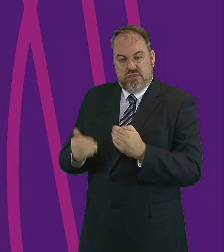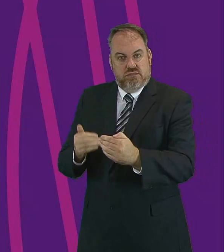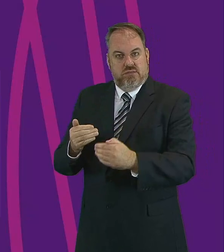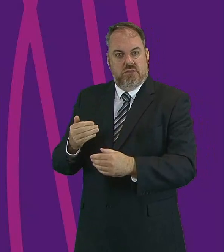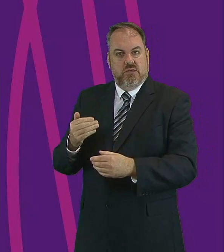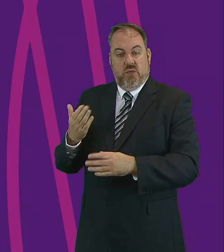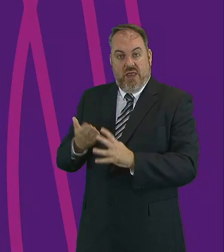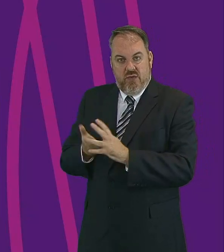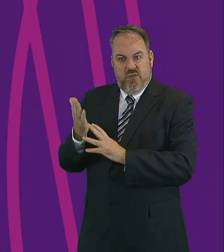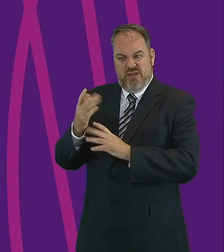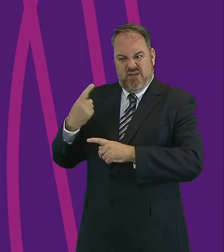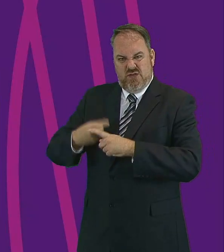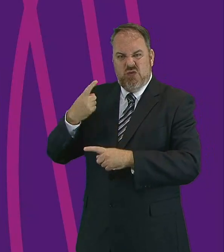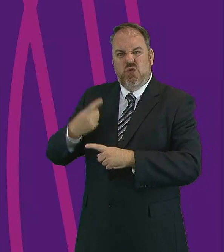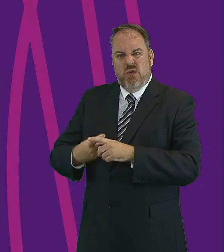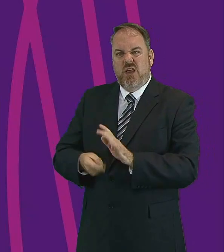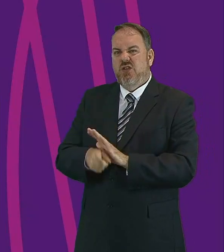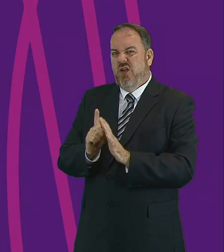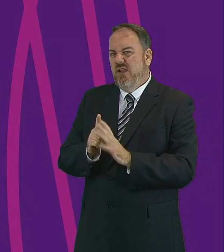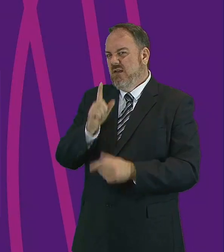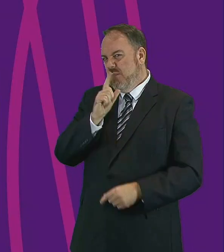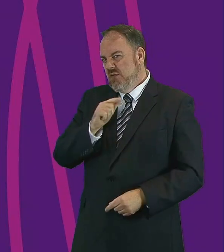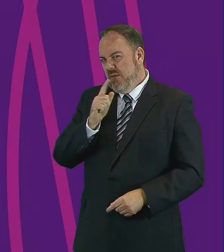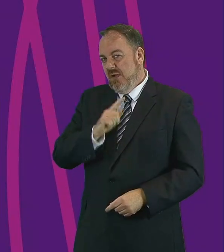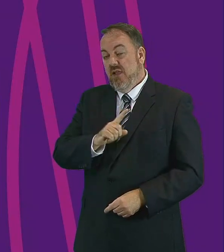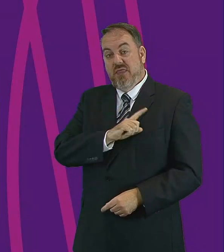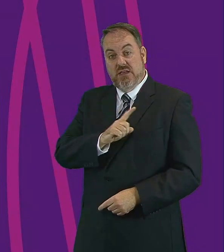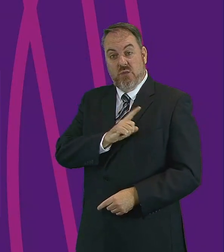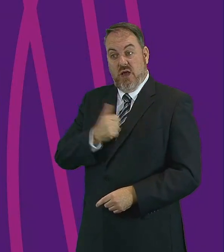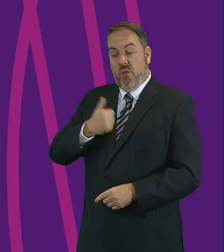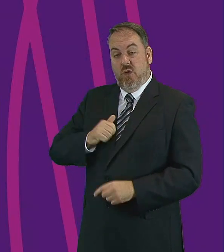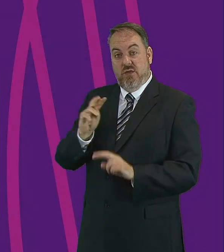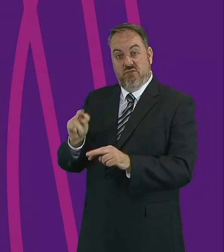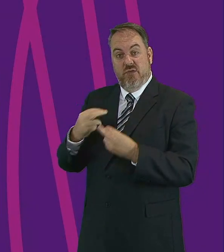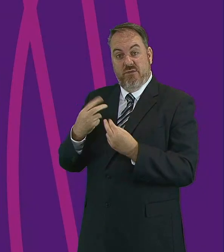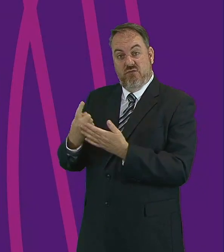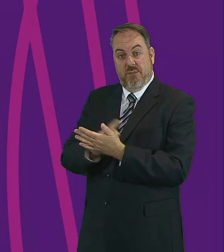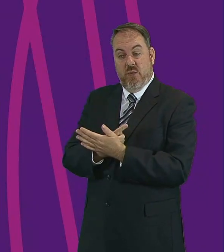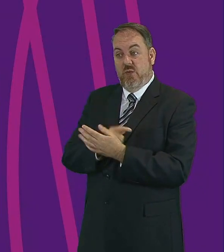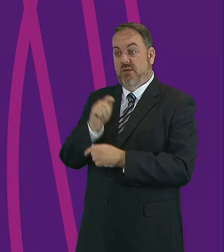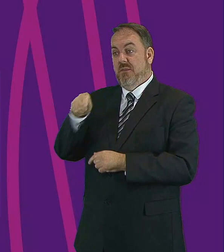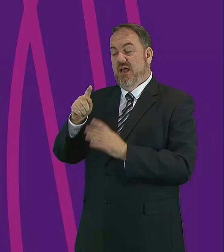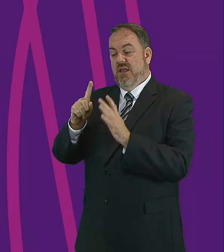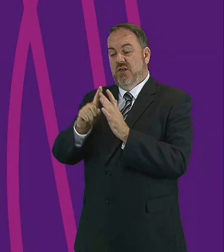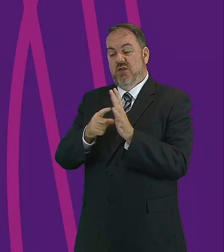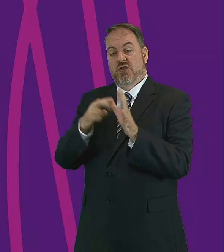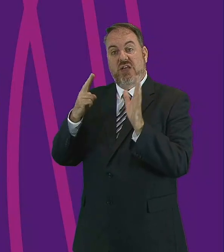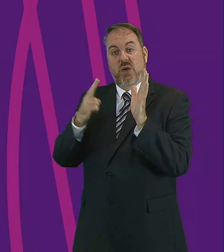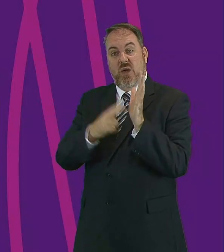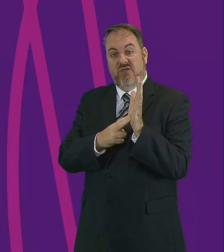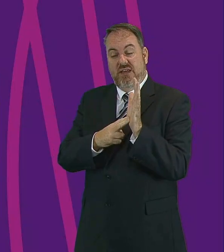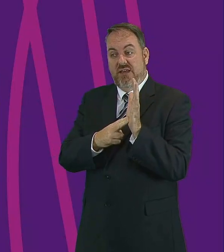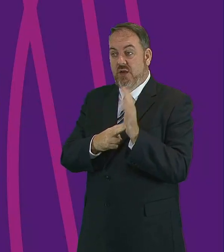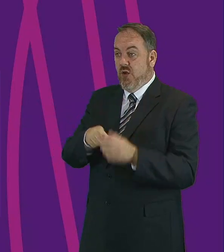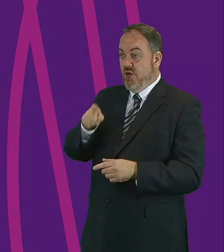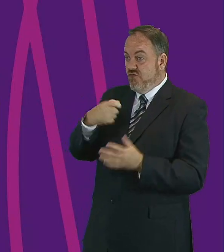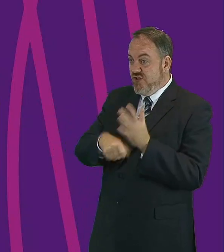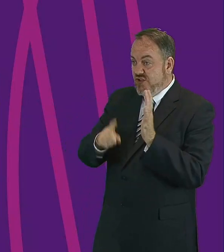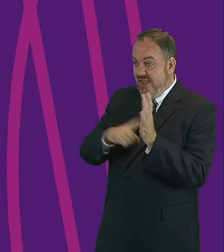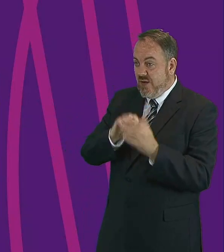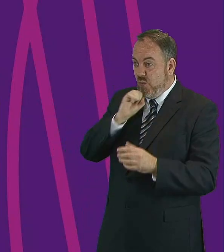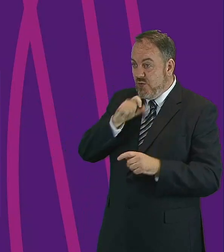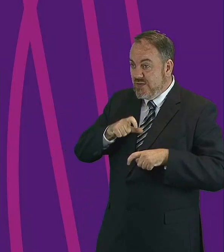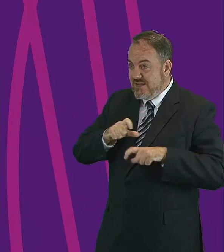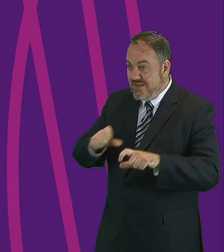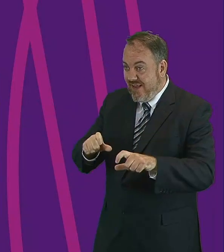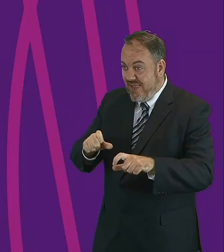we have asked the independent review to give us a report by January. I'm not sure whether Richard Leonard will still be standing in his place by then. We will wait and